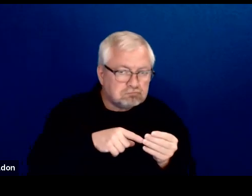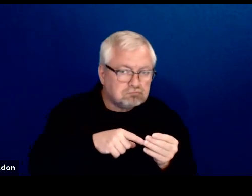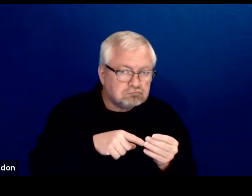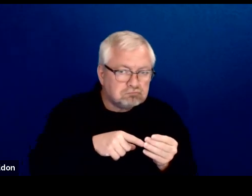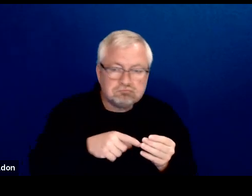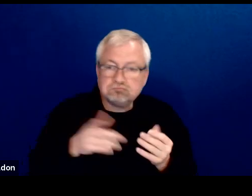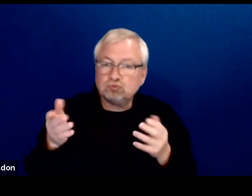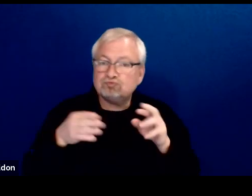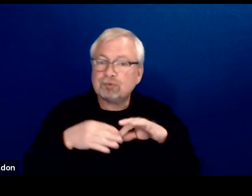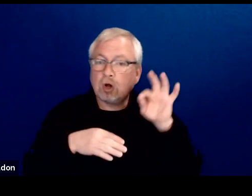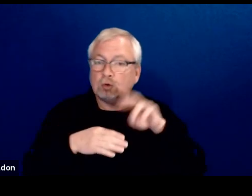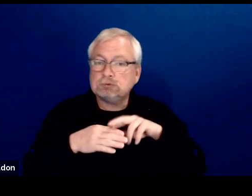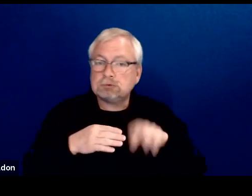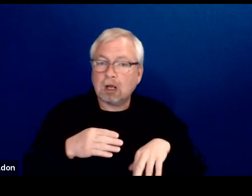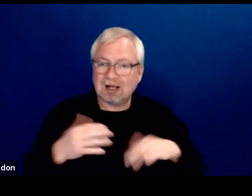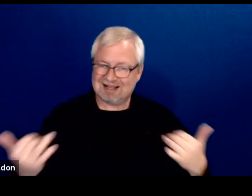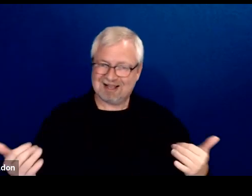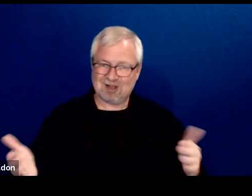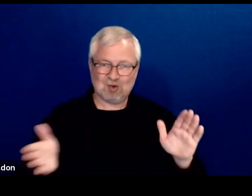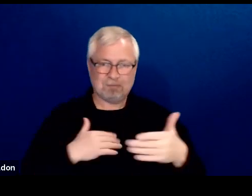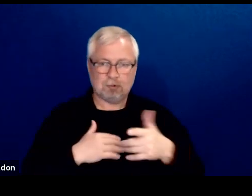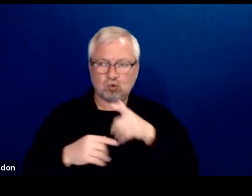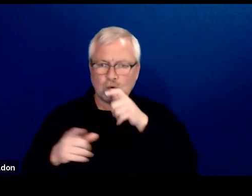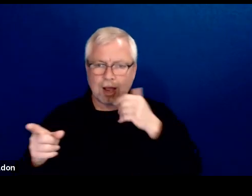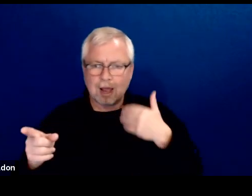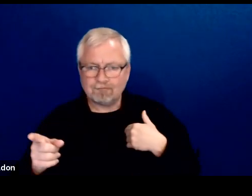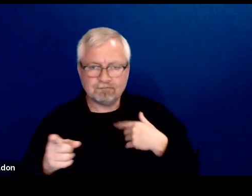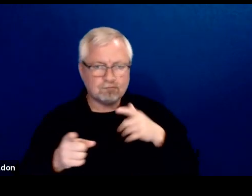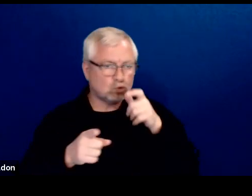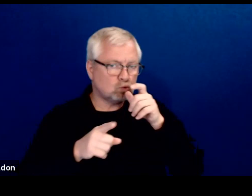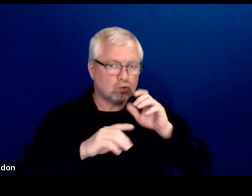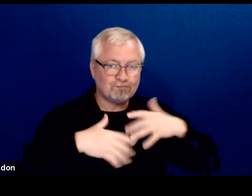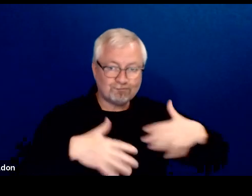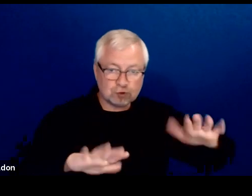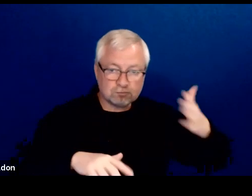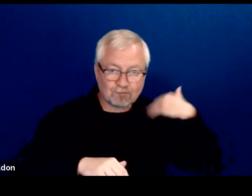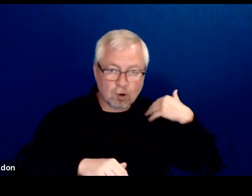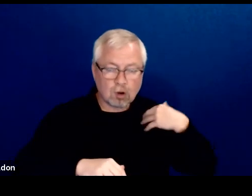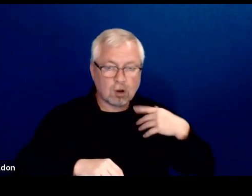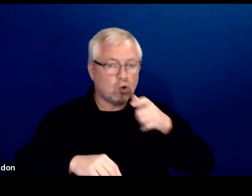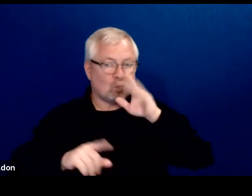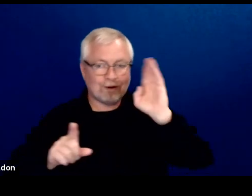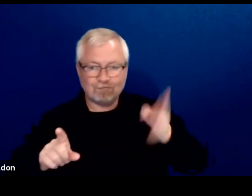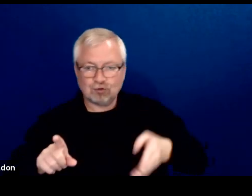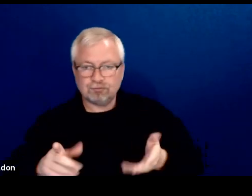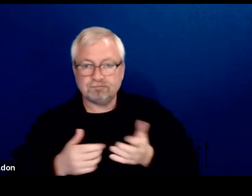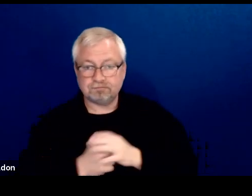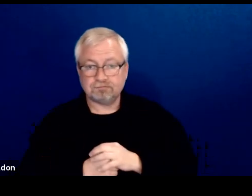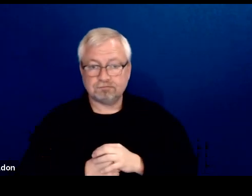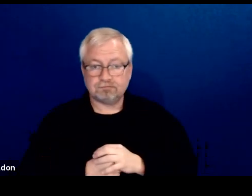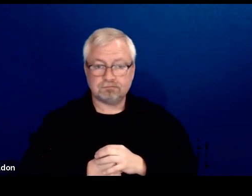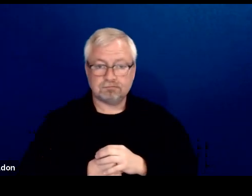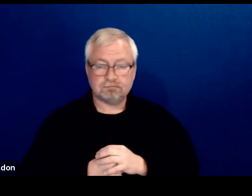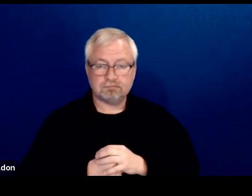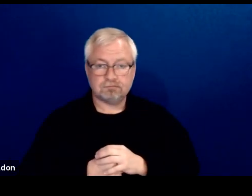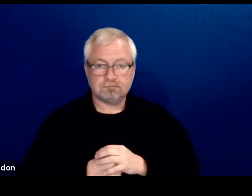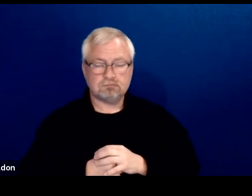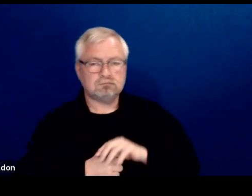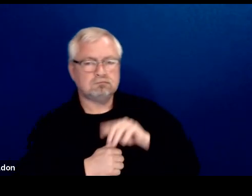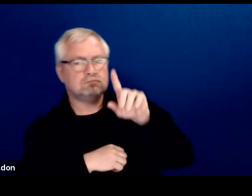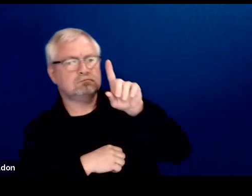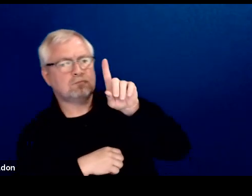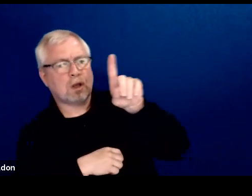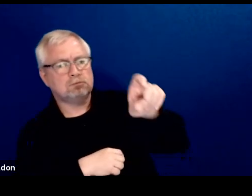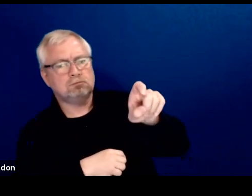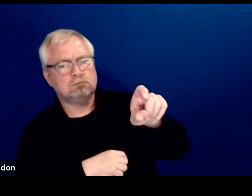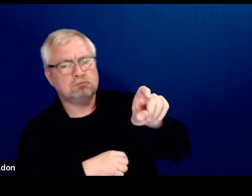who's had it, and then start to understand that immunity. Are you going to there's a reference in the presentation to organizing and increasing our testing efforts?